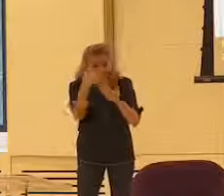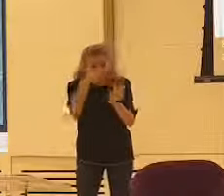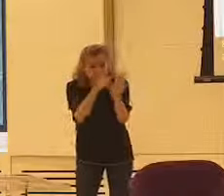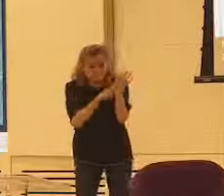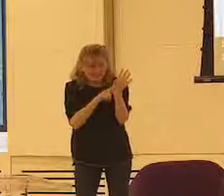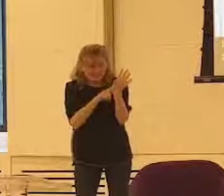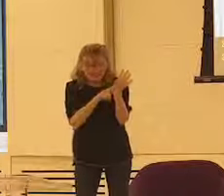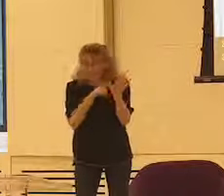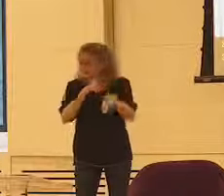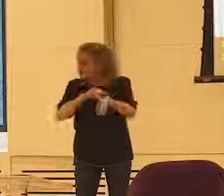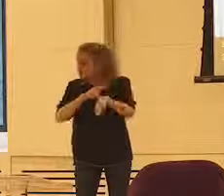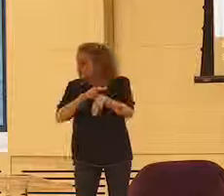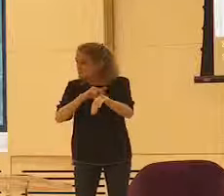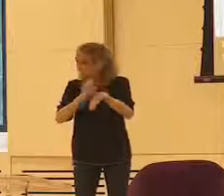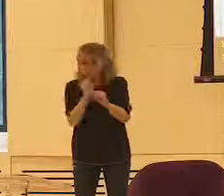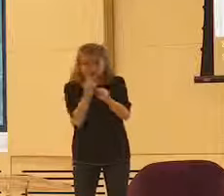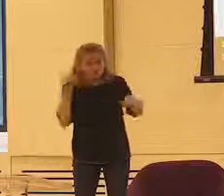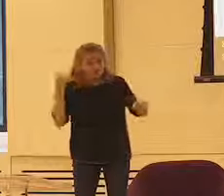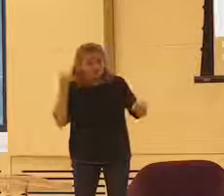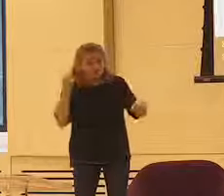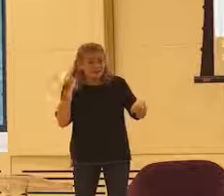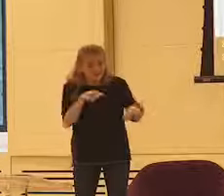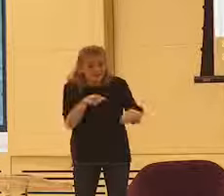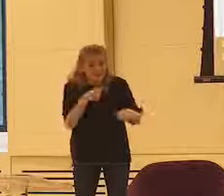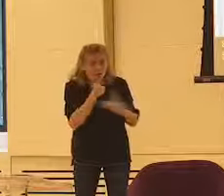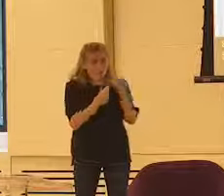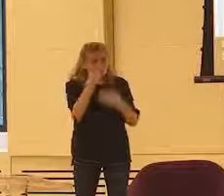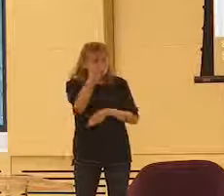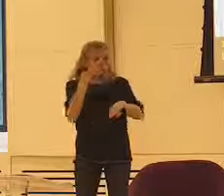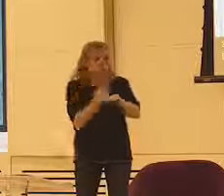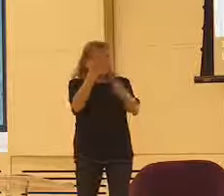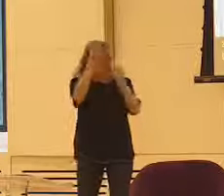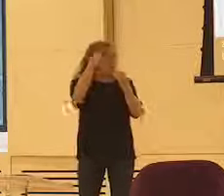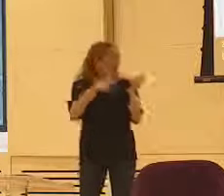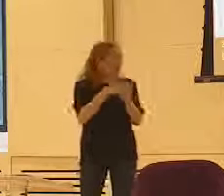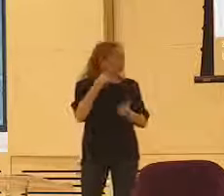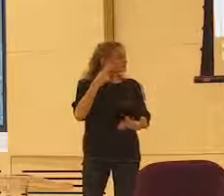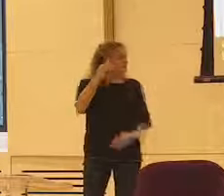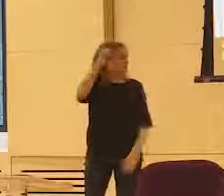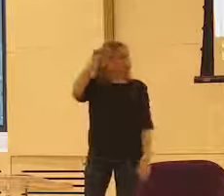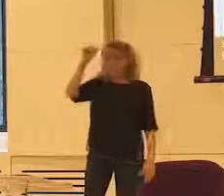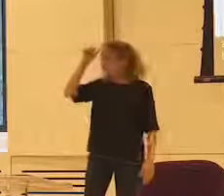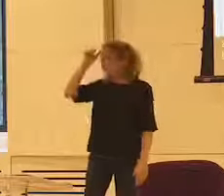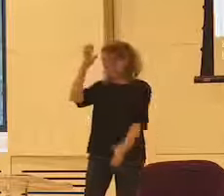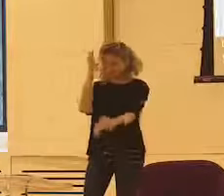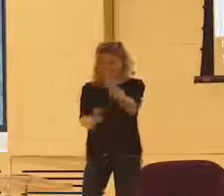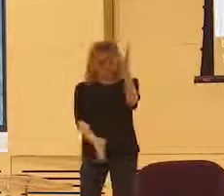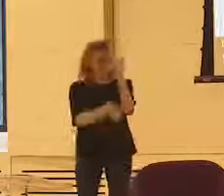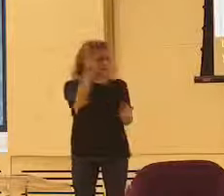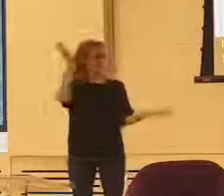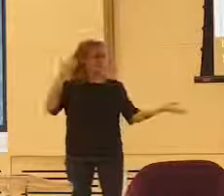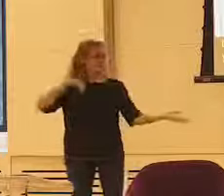a 2-hour session. But they have 7 years to study to be a doctor and they get 2 hours of deaf awareness. That's